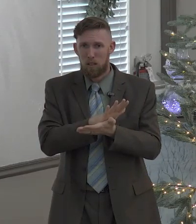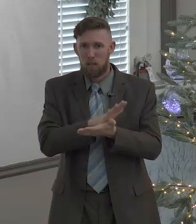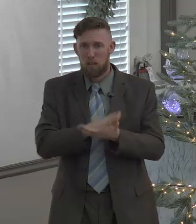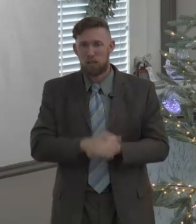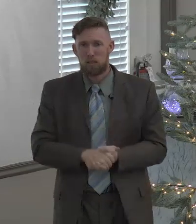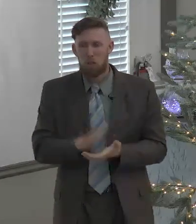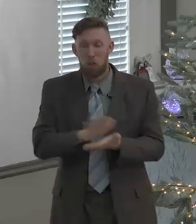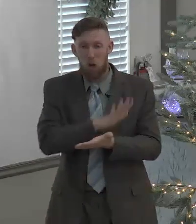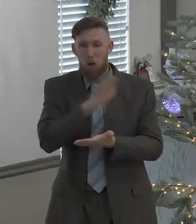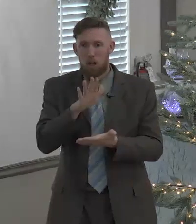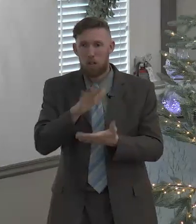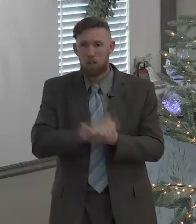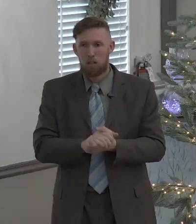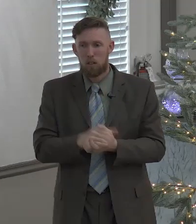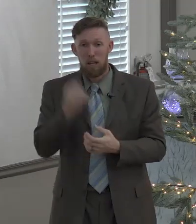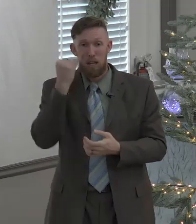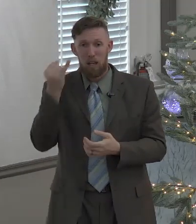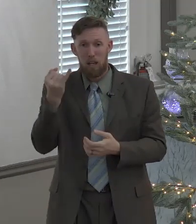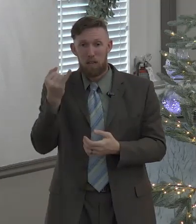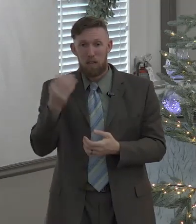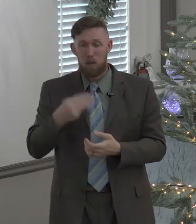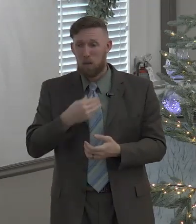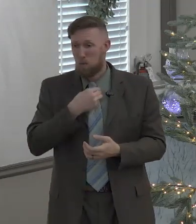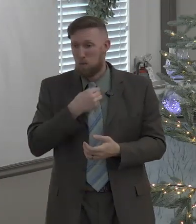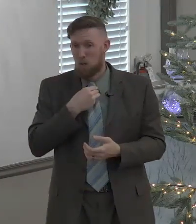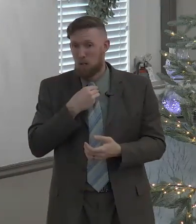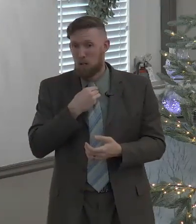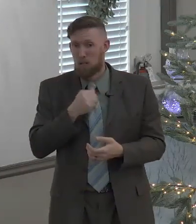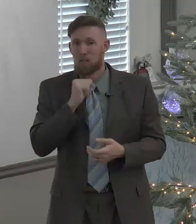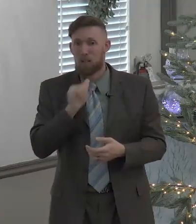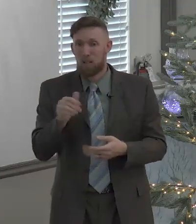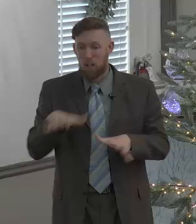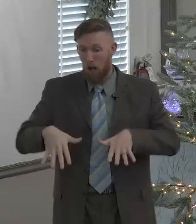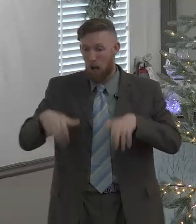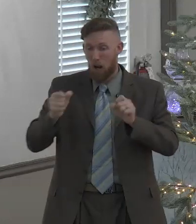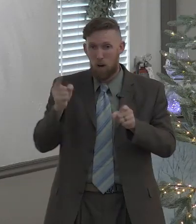Planning on going to Bible college if the Marine Corps didn't get her first.